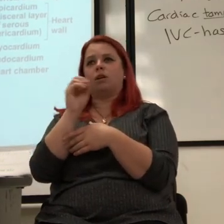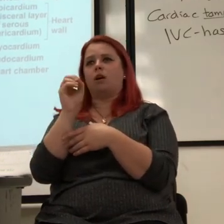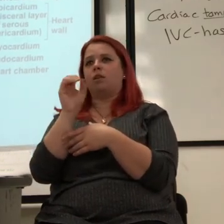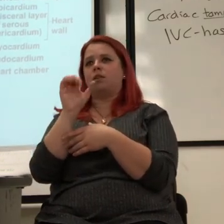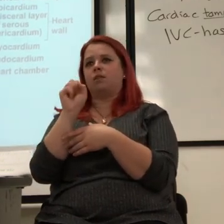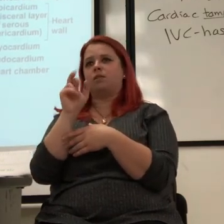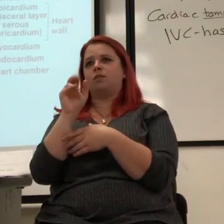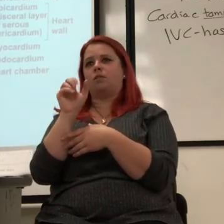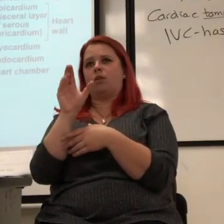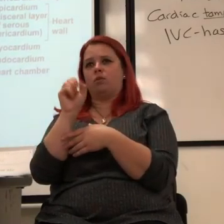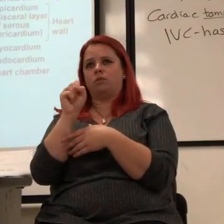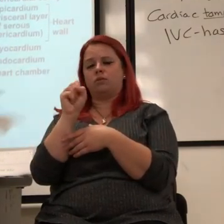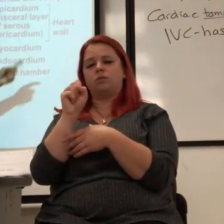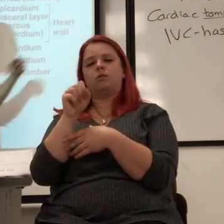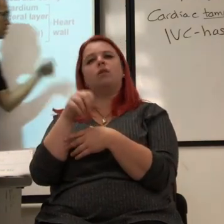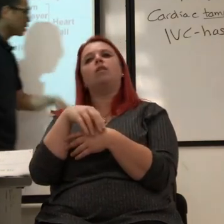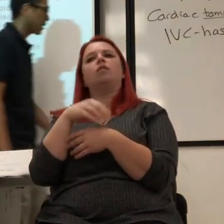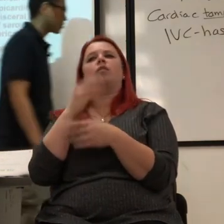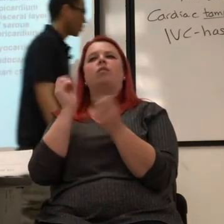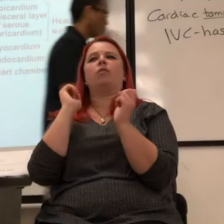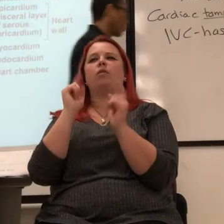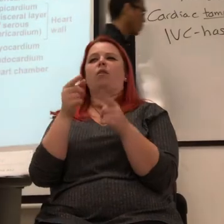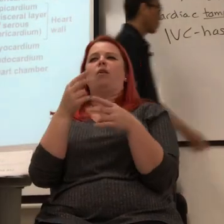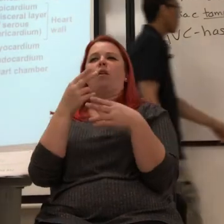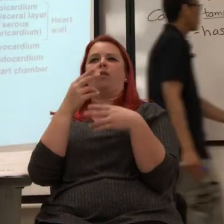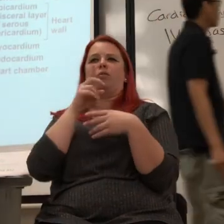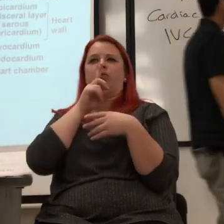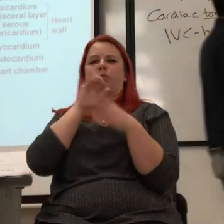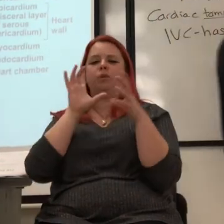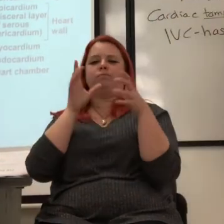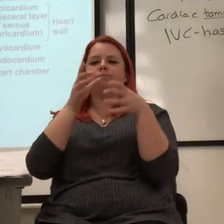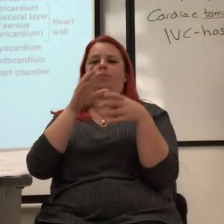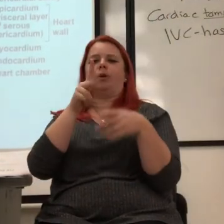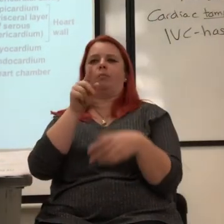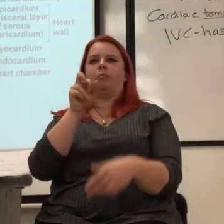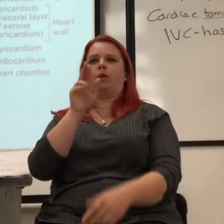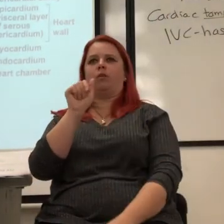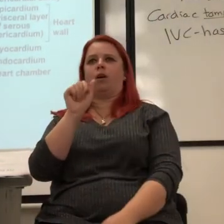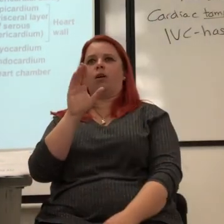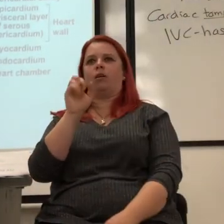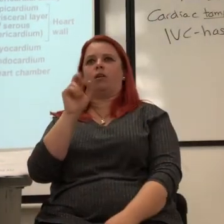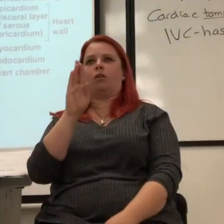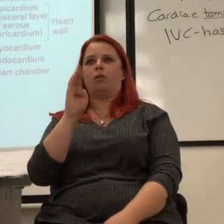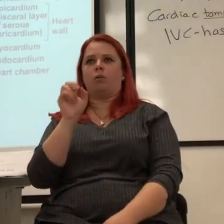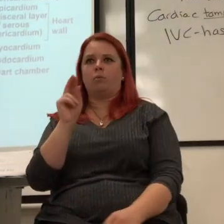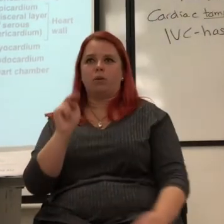pericardium. Okay. So let me kind of list these layers on the board here.